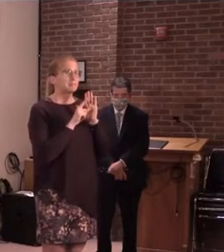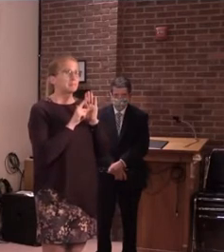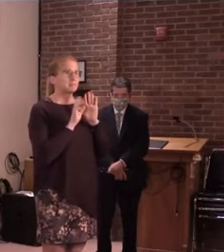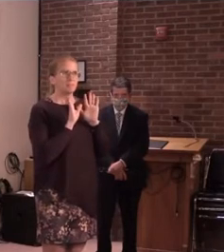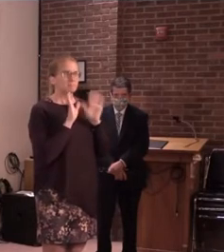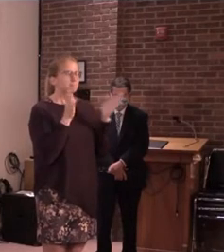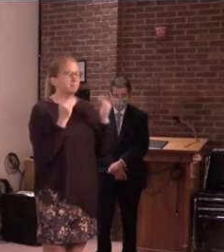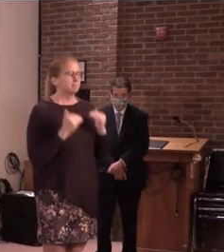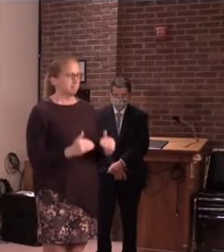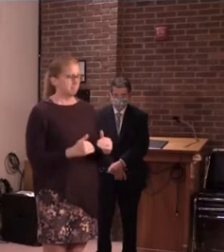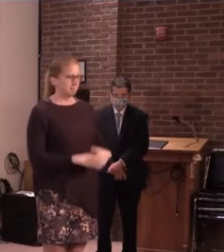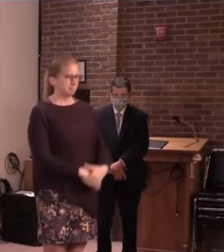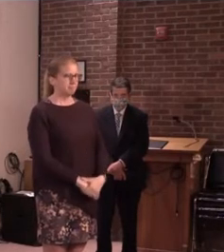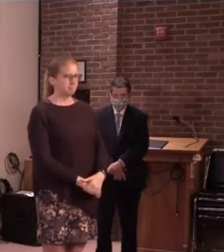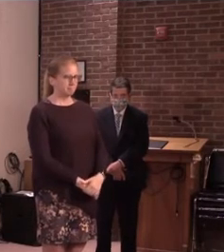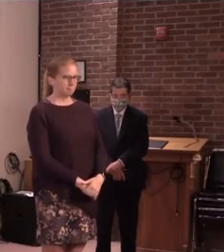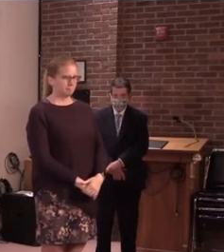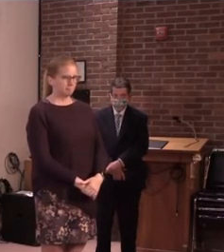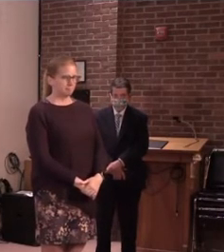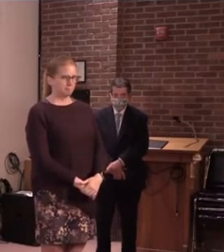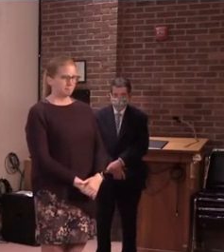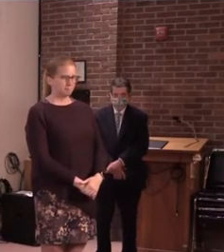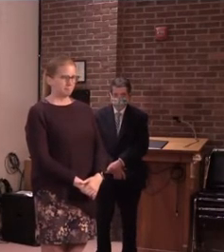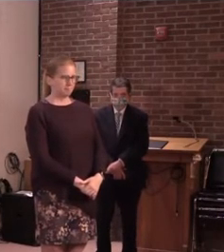we're gonna move to Aaron at VT Digger.